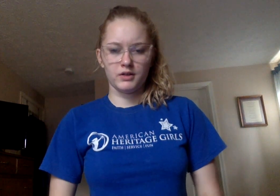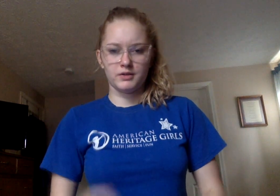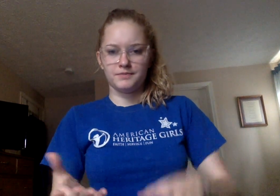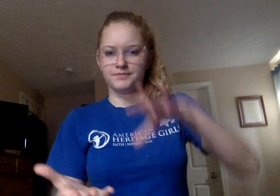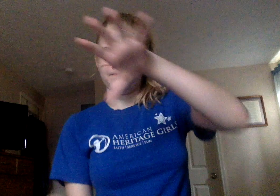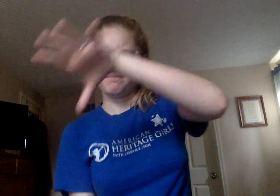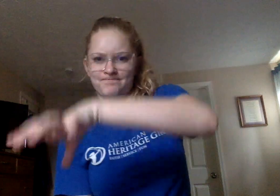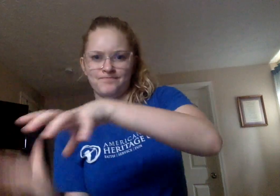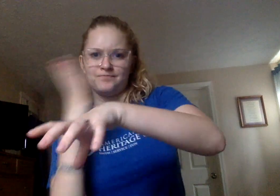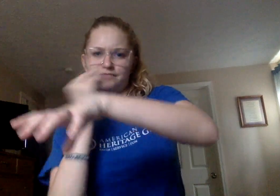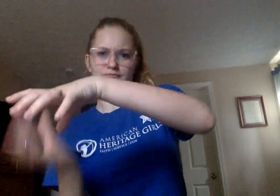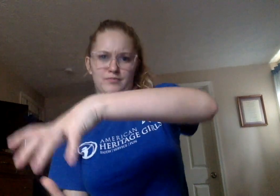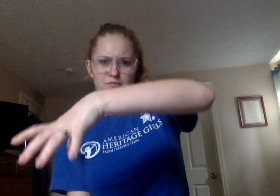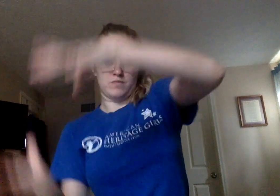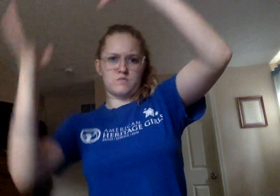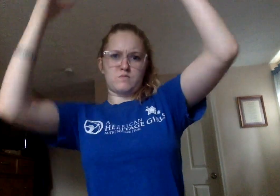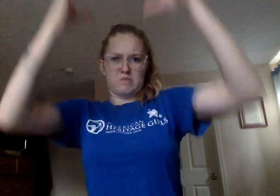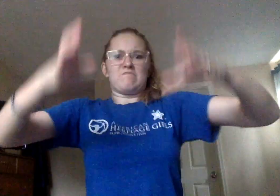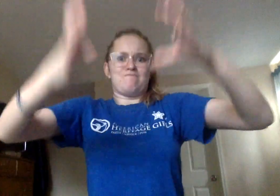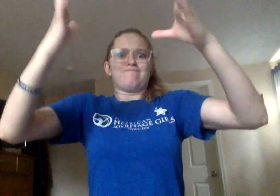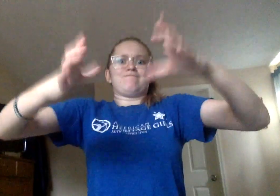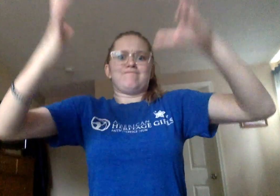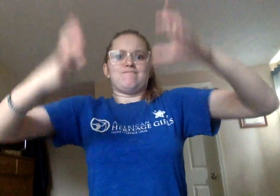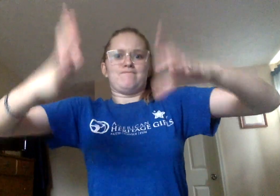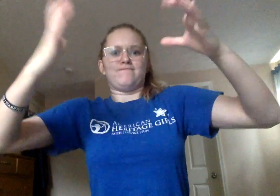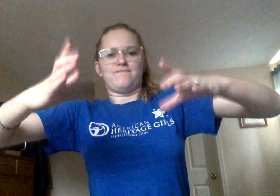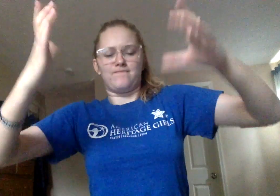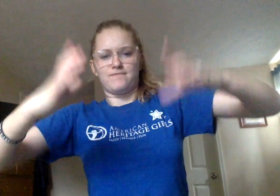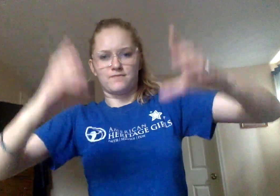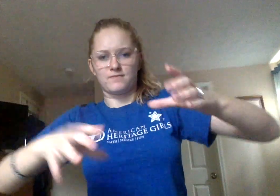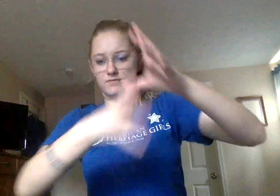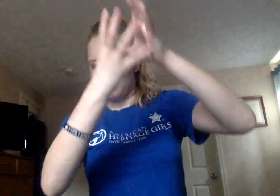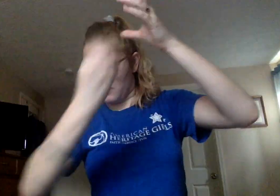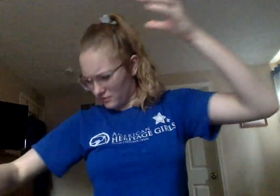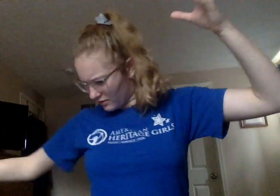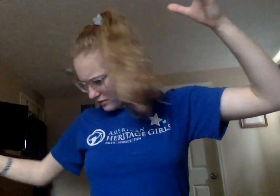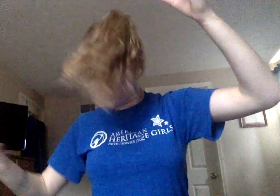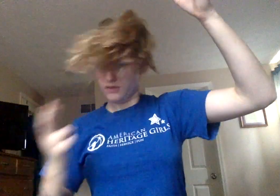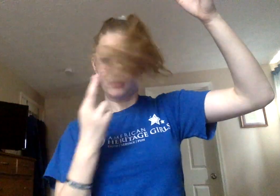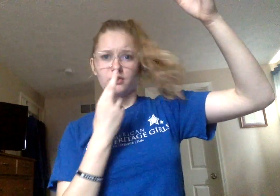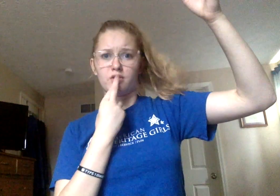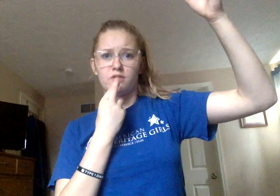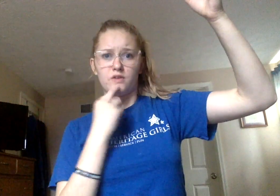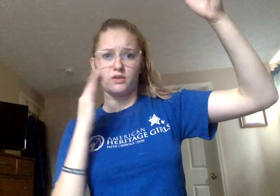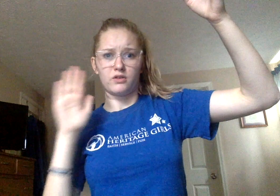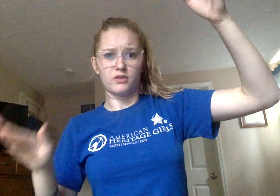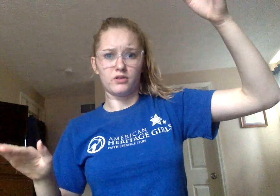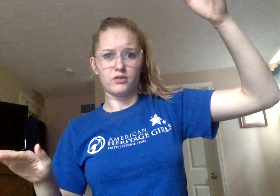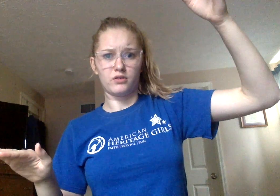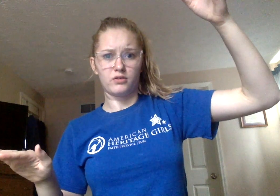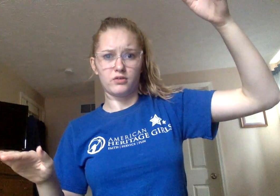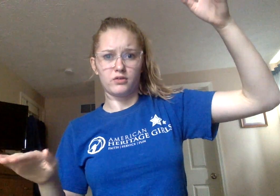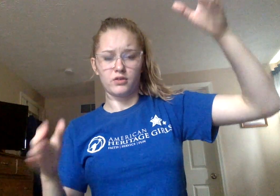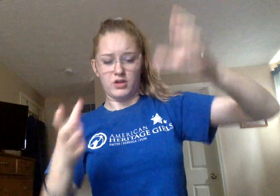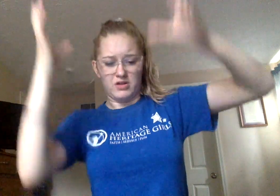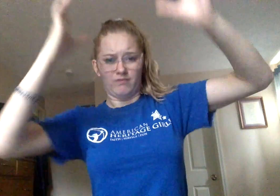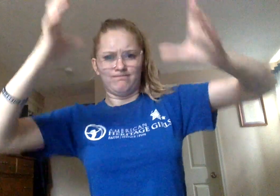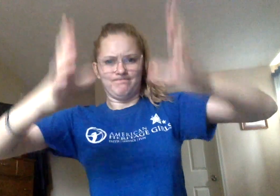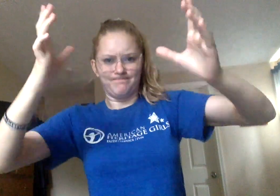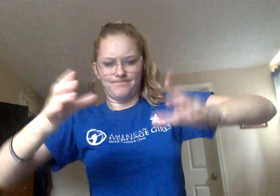upside down and shook him as hard as he could, and out fell a very dazed Little Red Riding Hood, followed by her